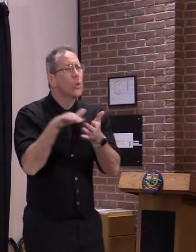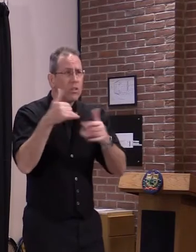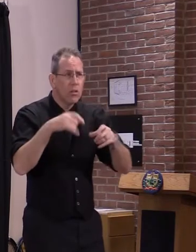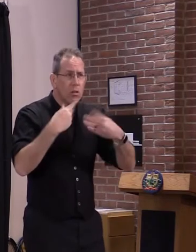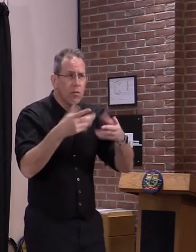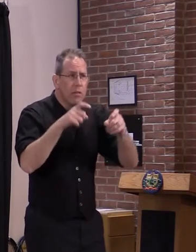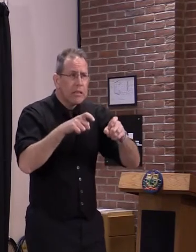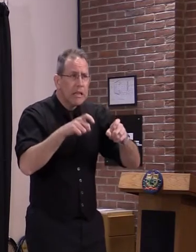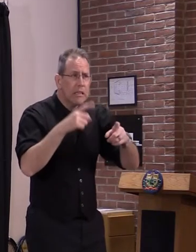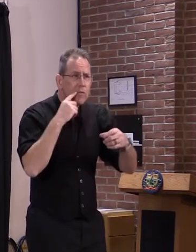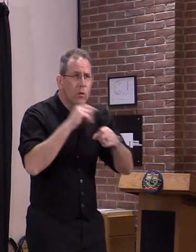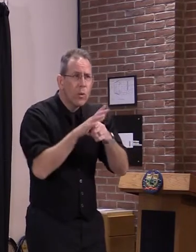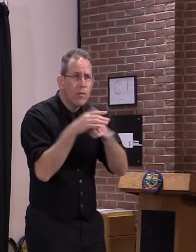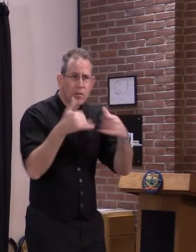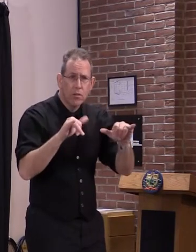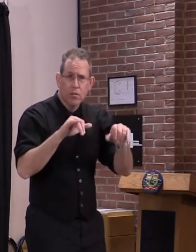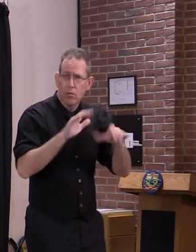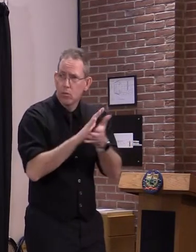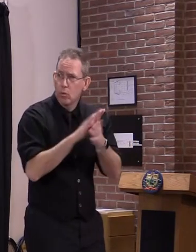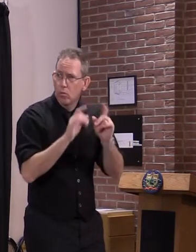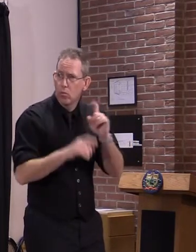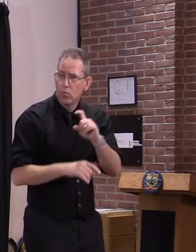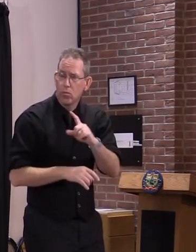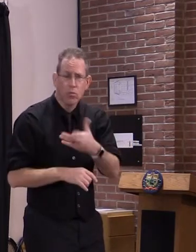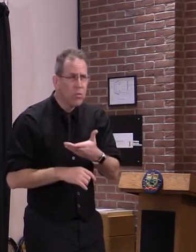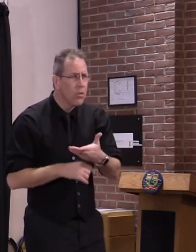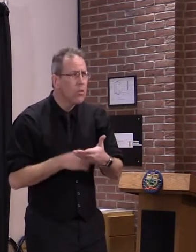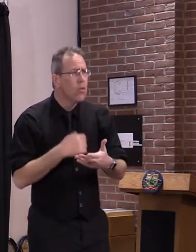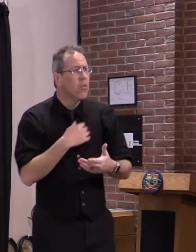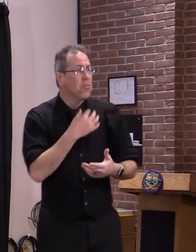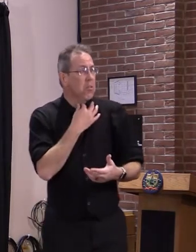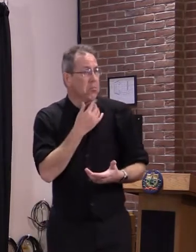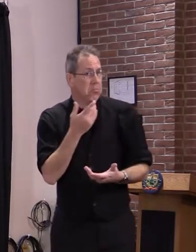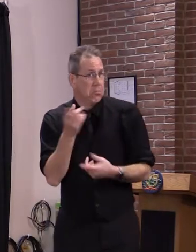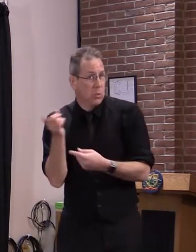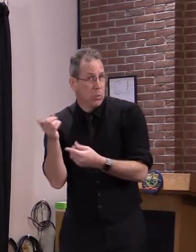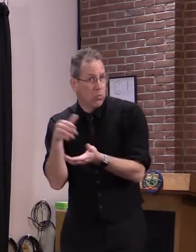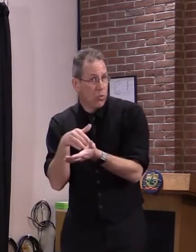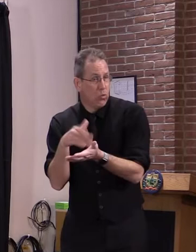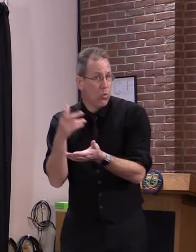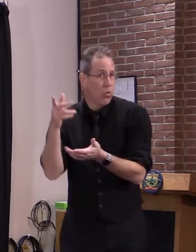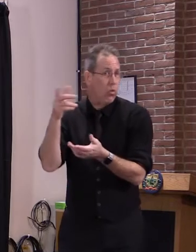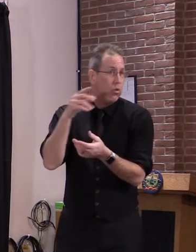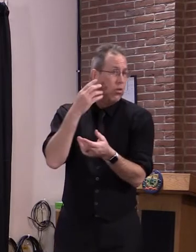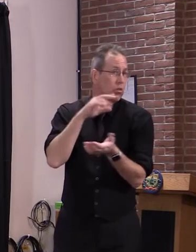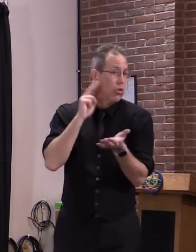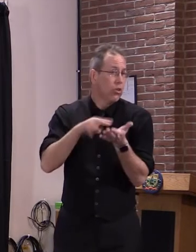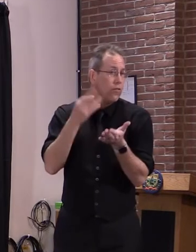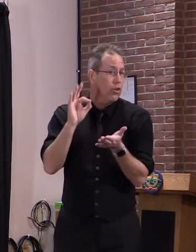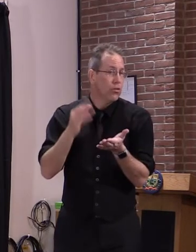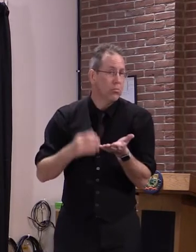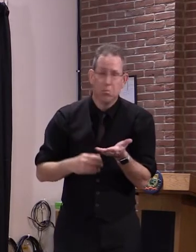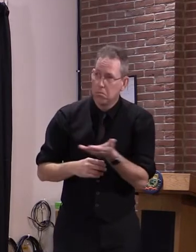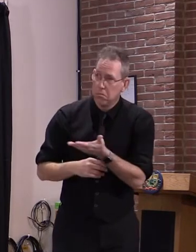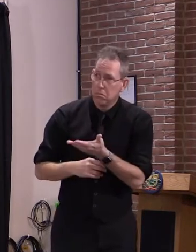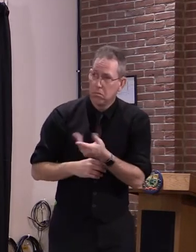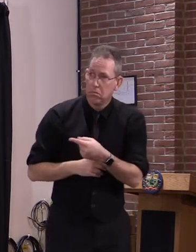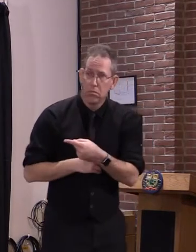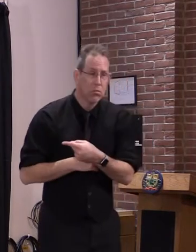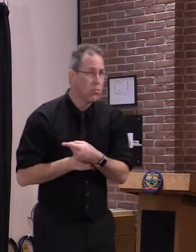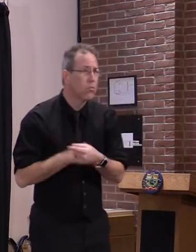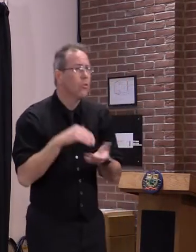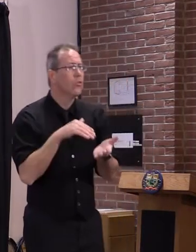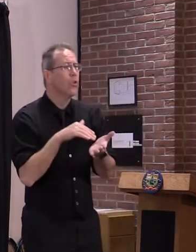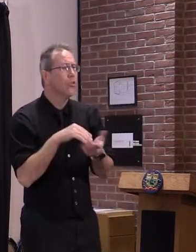going to be continued through a certain time period, or are there plans to wind it down at all? Yes, we both